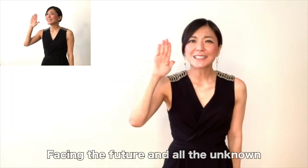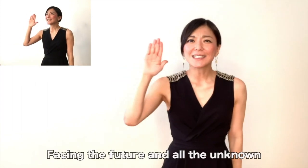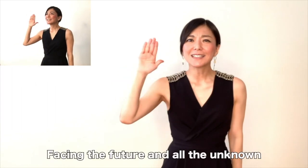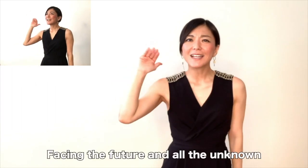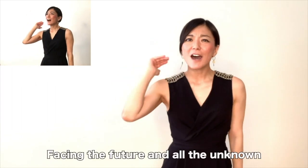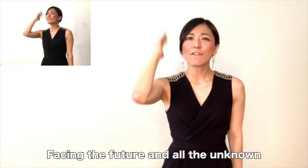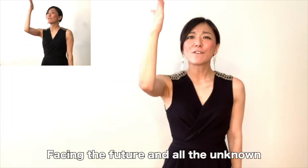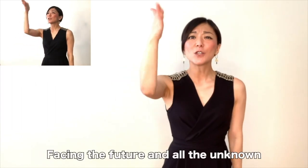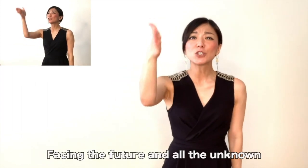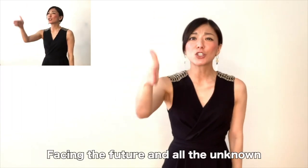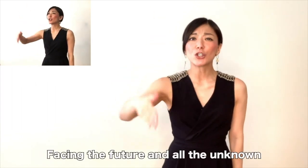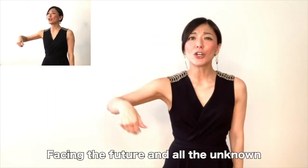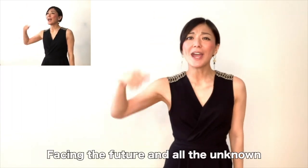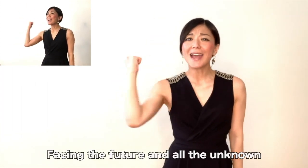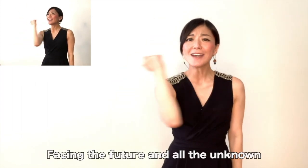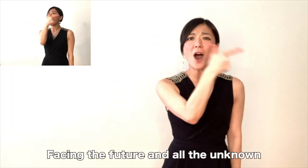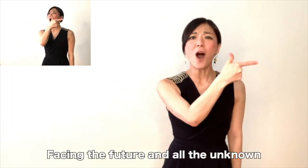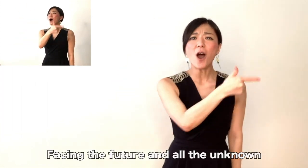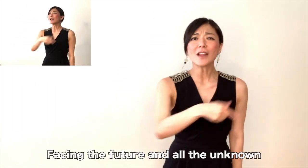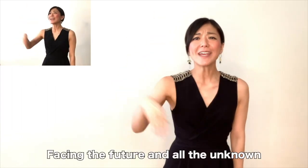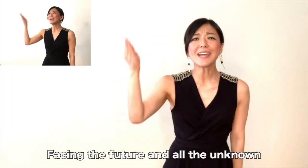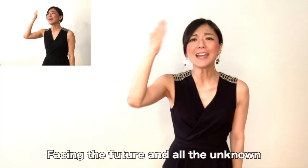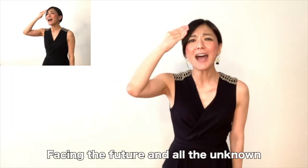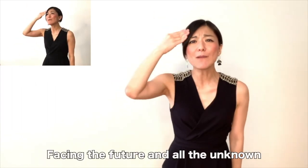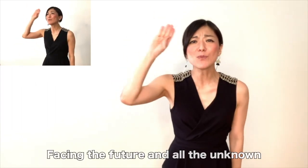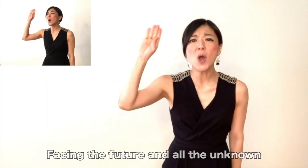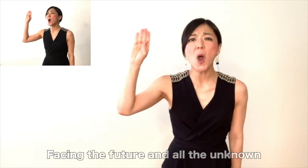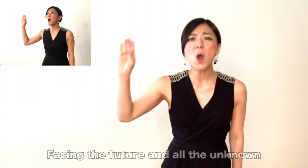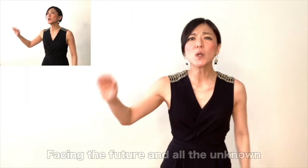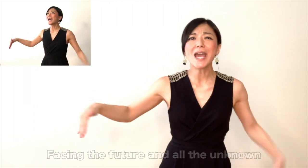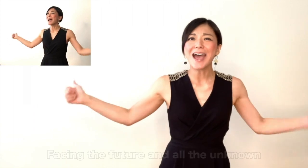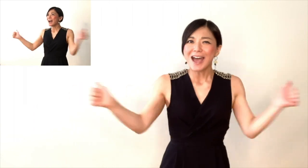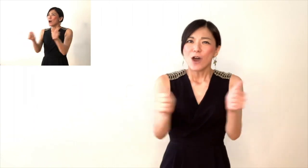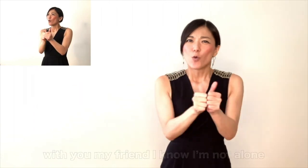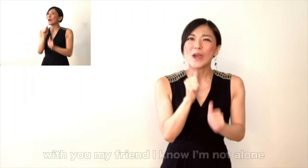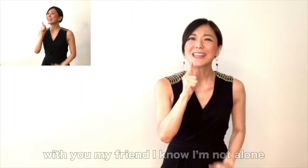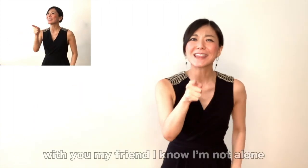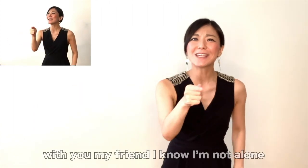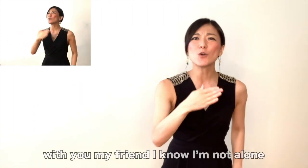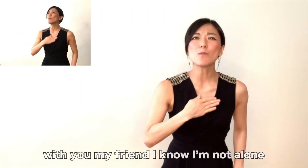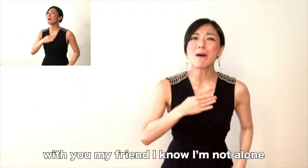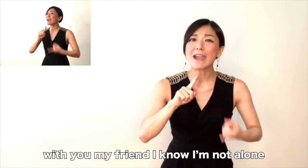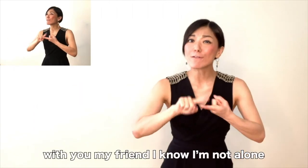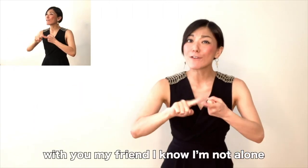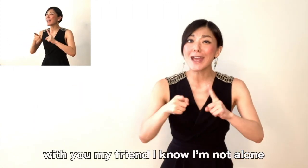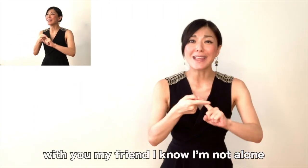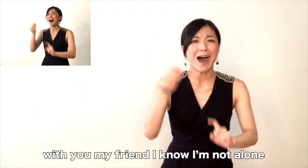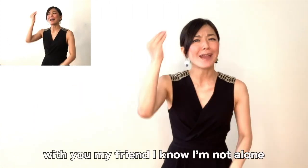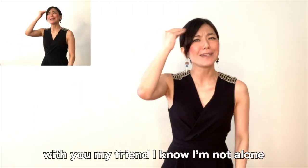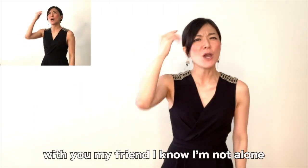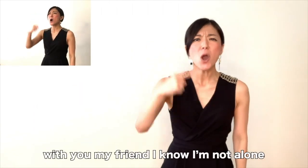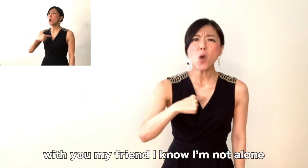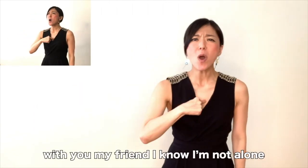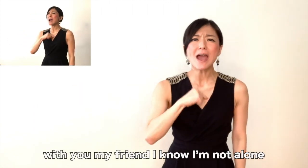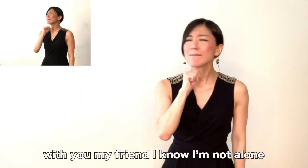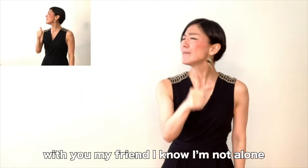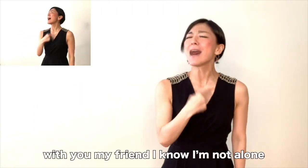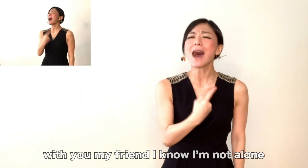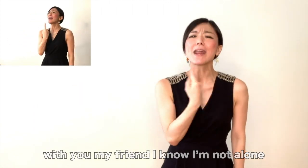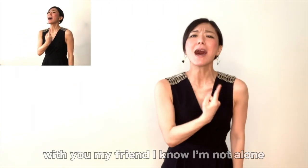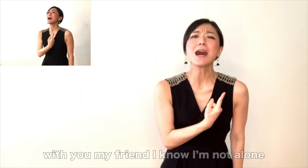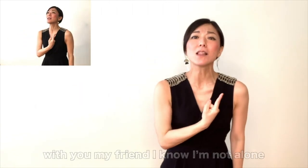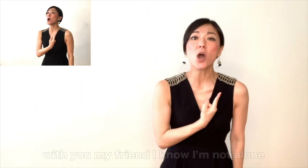Facing the future and all the unknown With you, my friend, I know